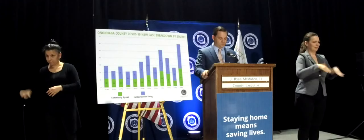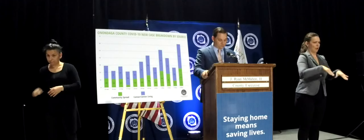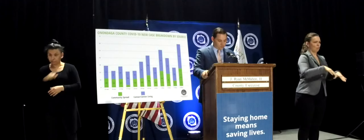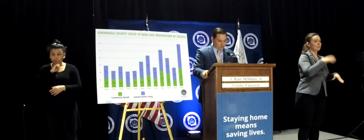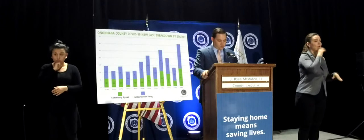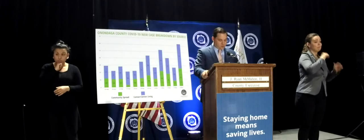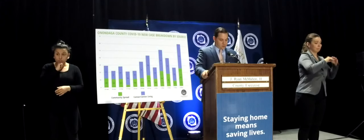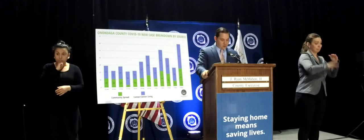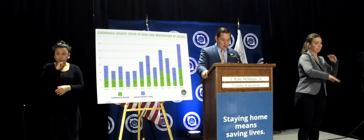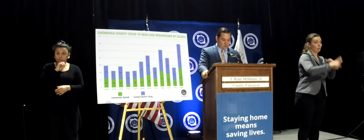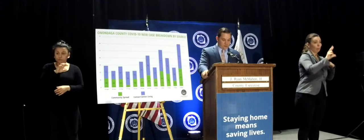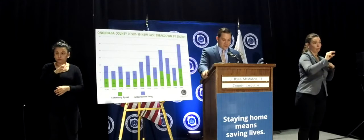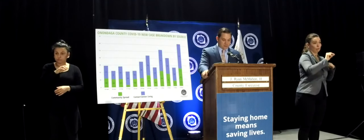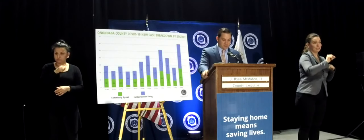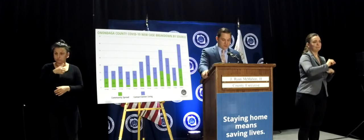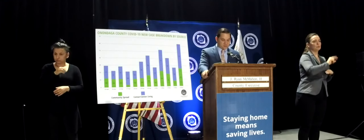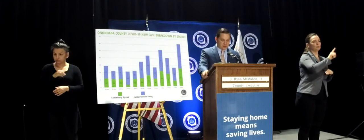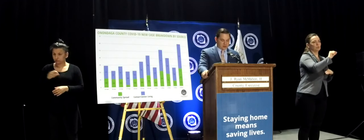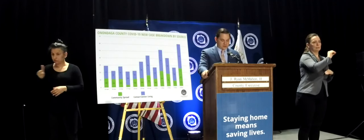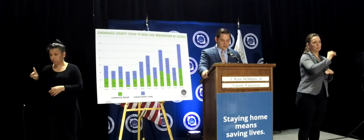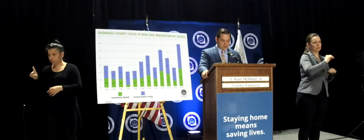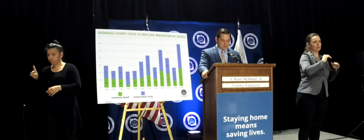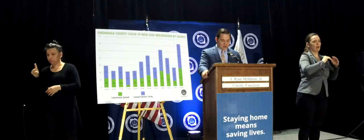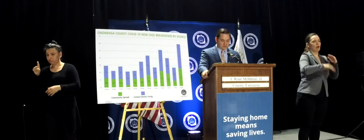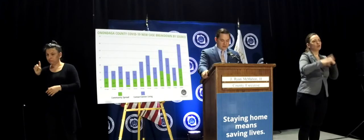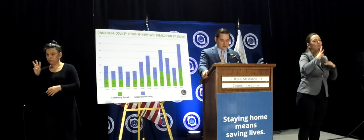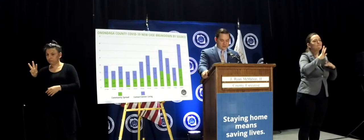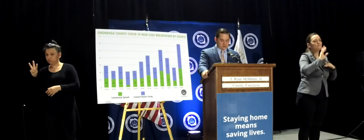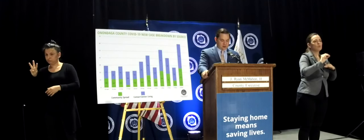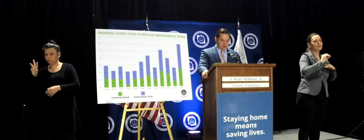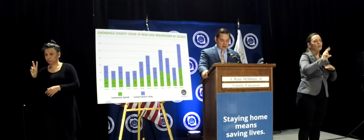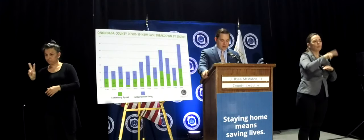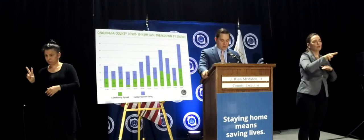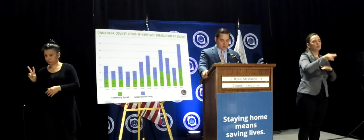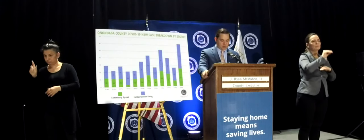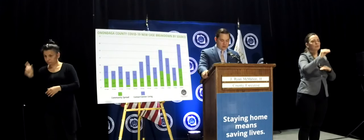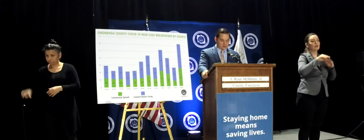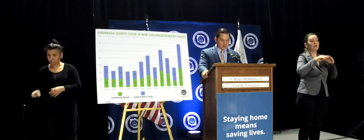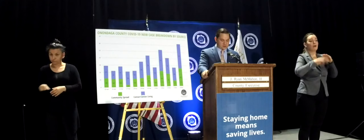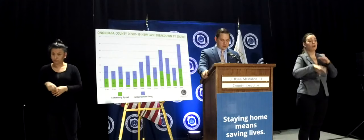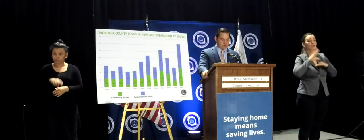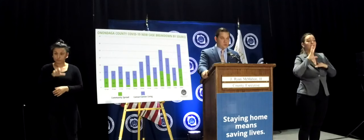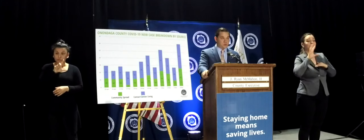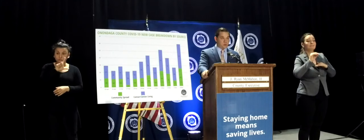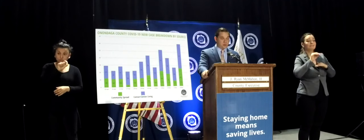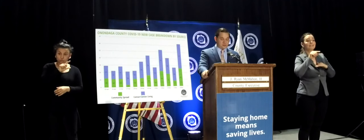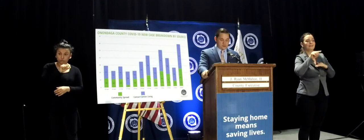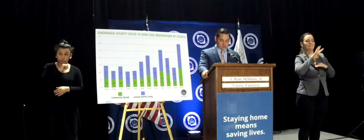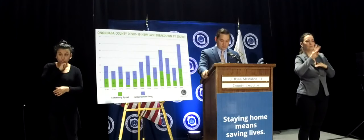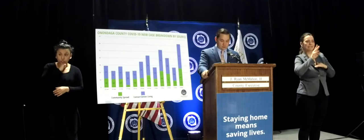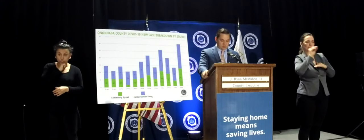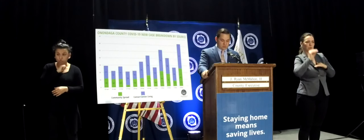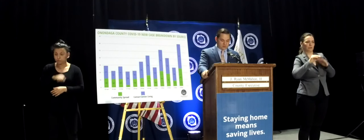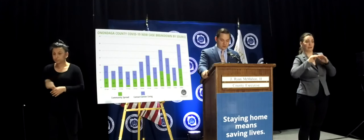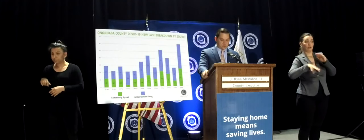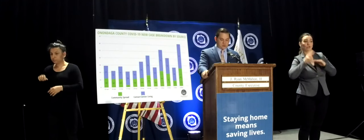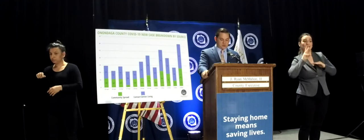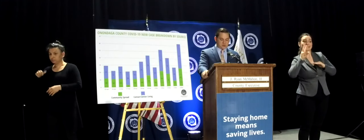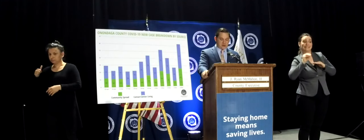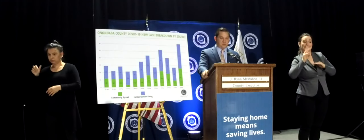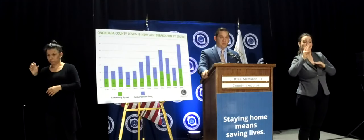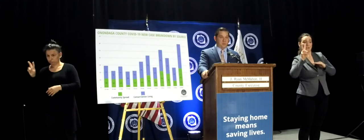60. Breakdown by municipality, 605 cases are now the city of Syracuse total cases. We've